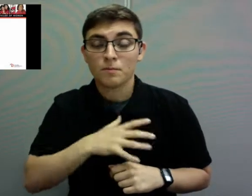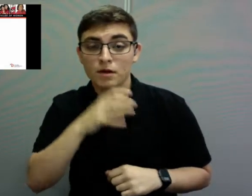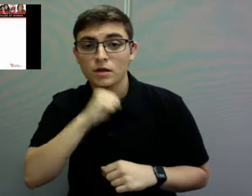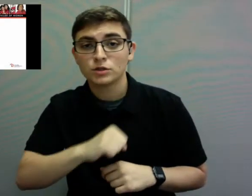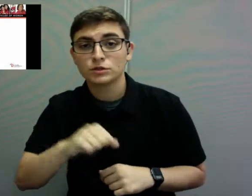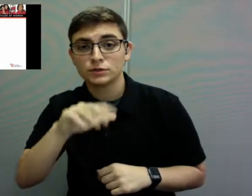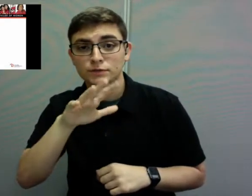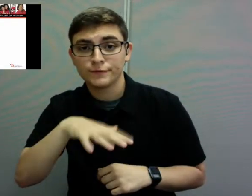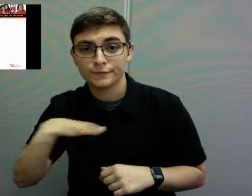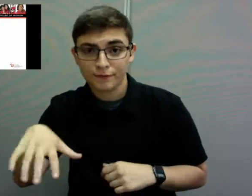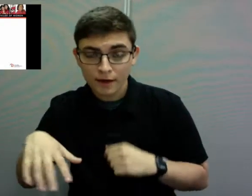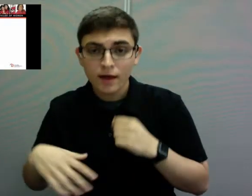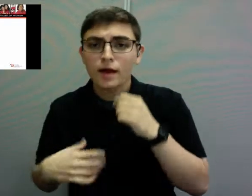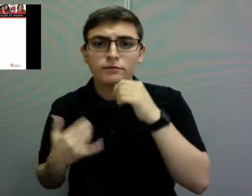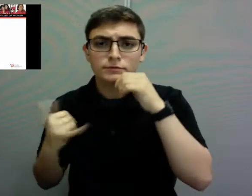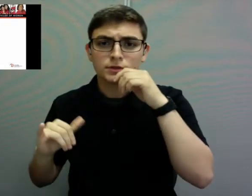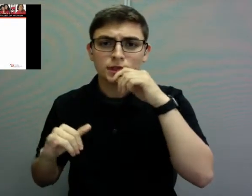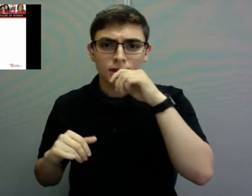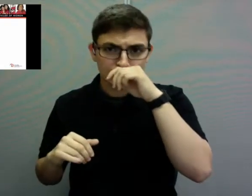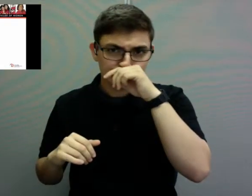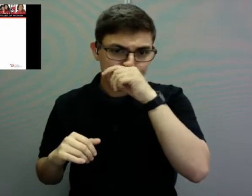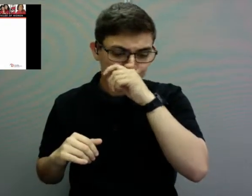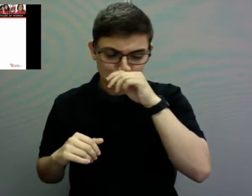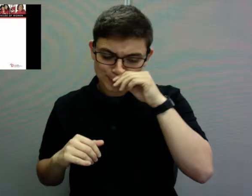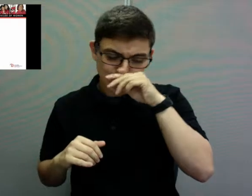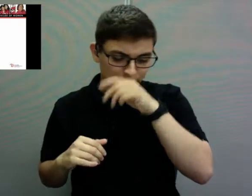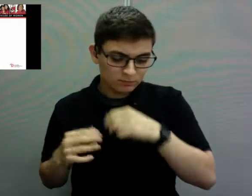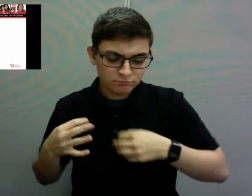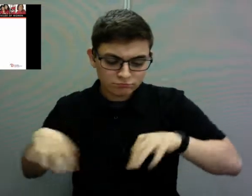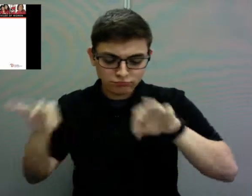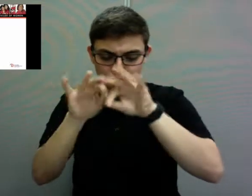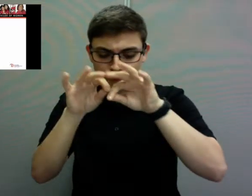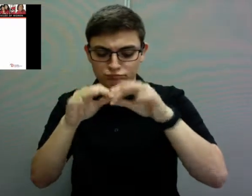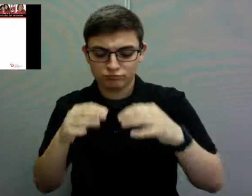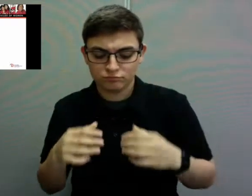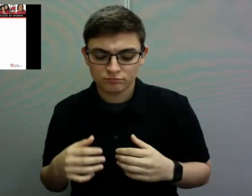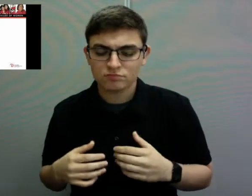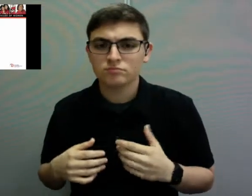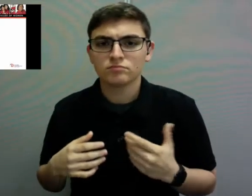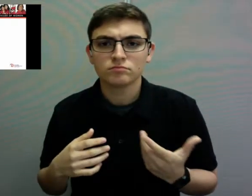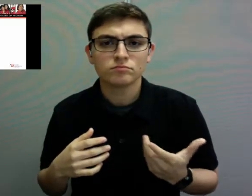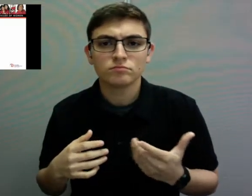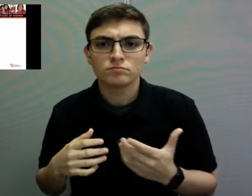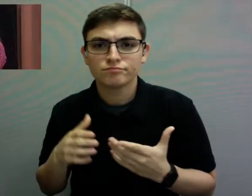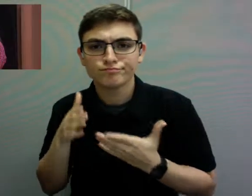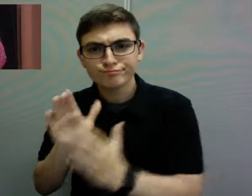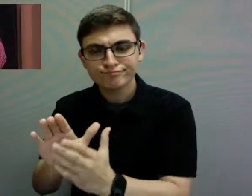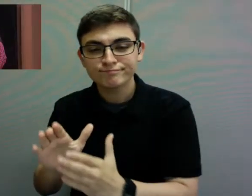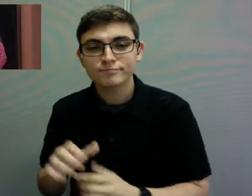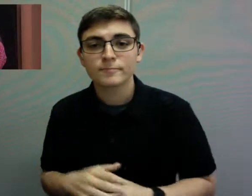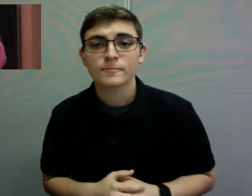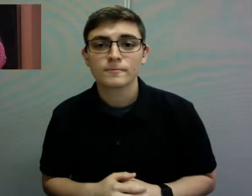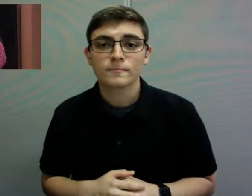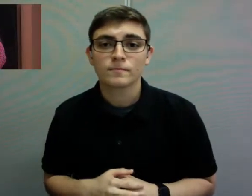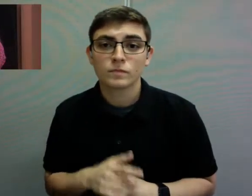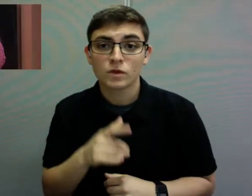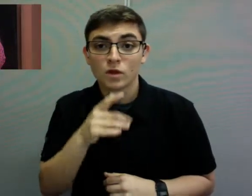still things that you can do at any age to help with heart disease. History of preeclampsia during pregnancy. This